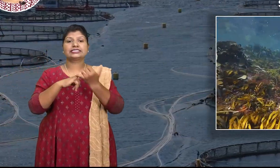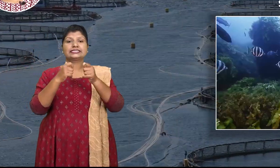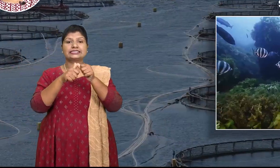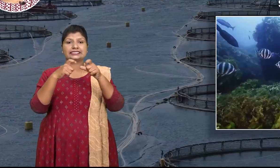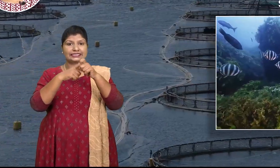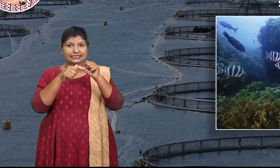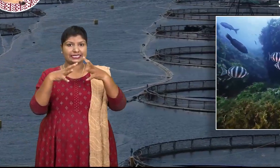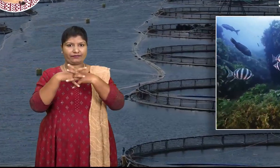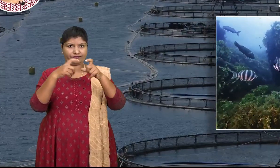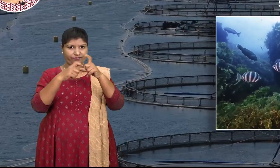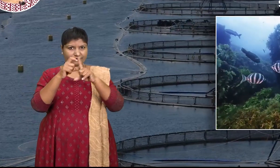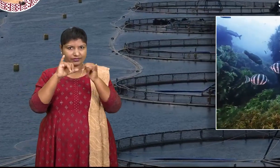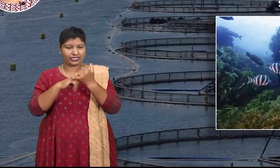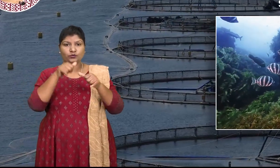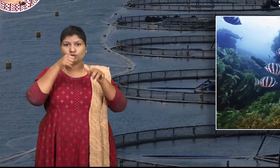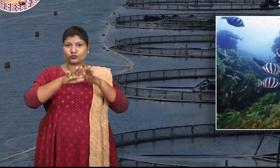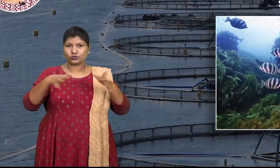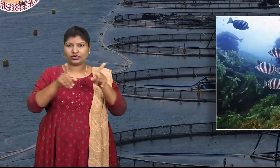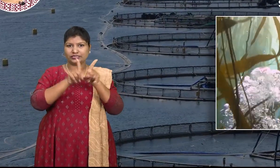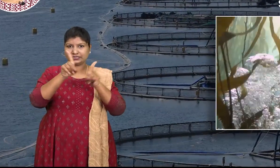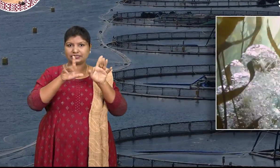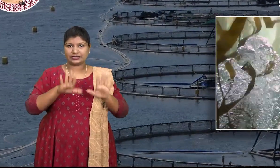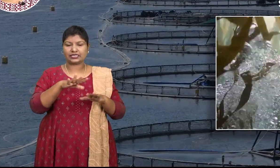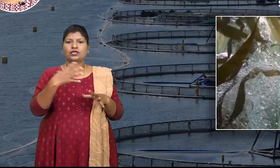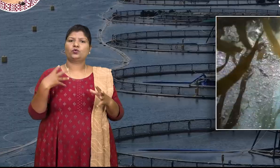Seaweeds constitute an important marine resources